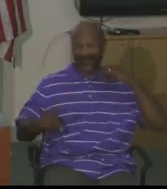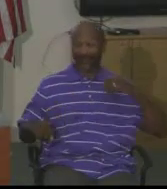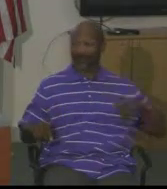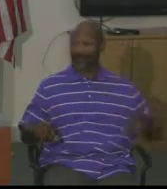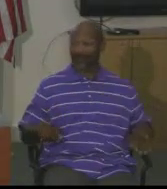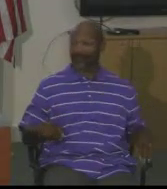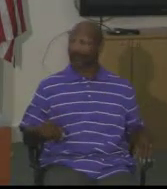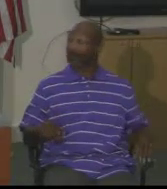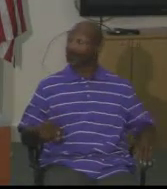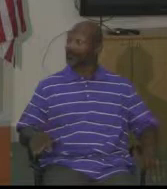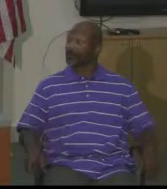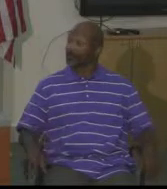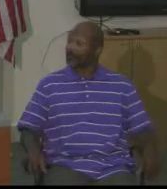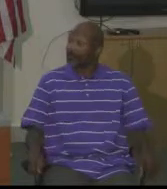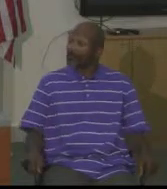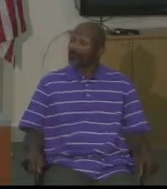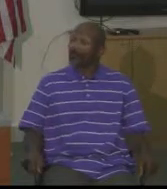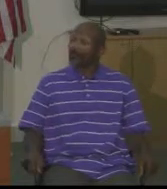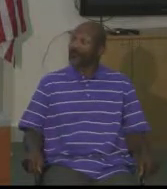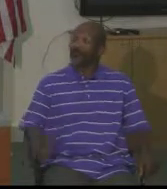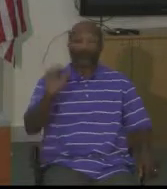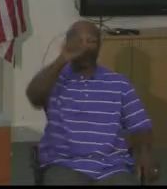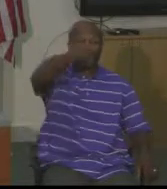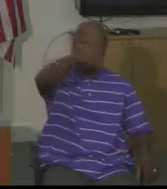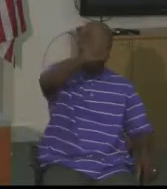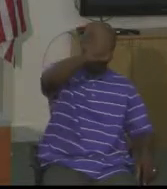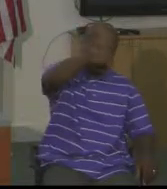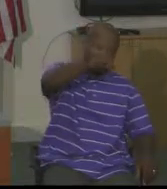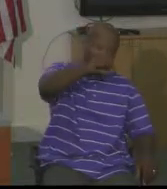And these motherboards, yes, the answer is yes.